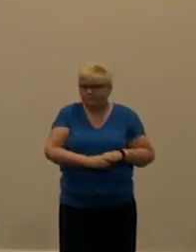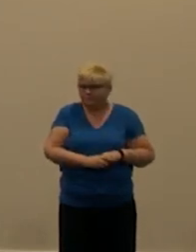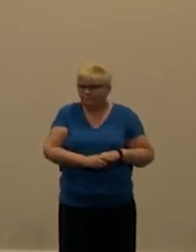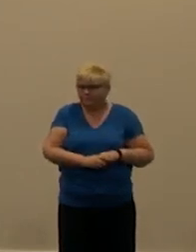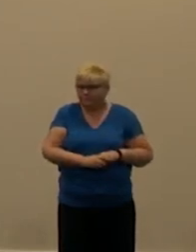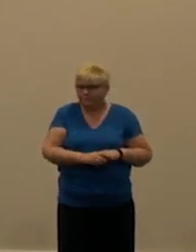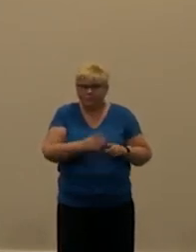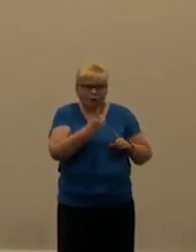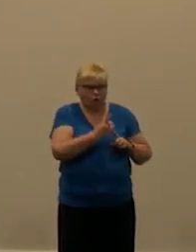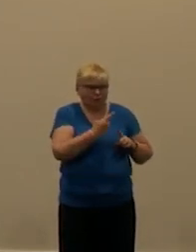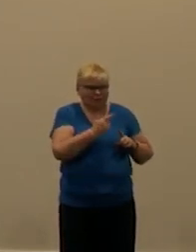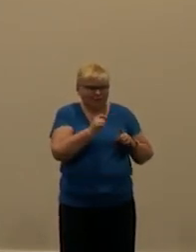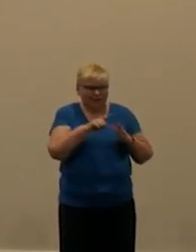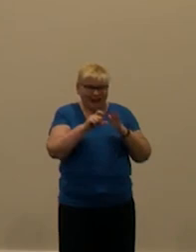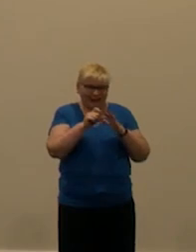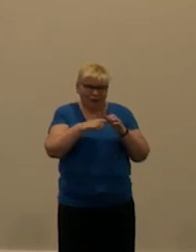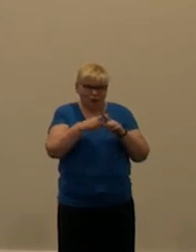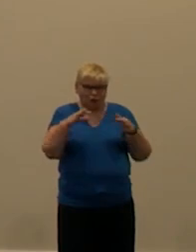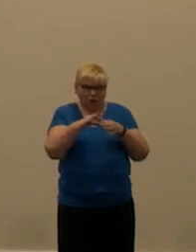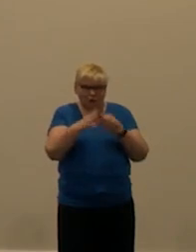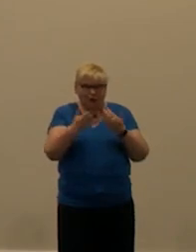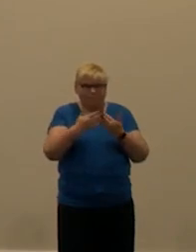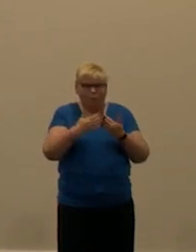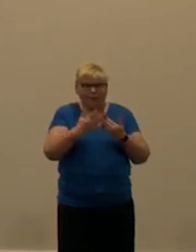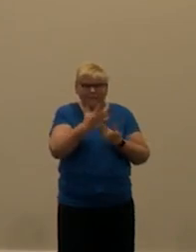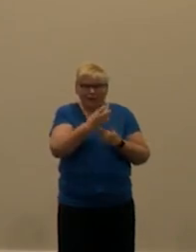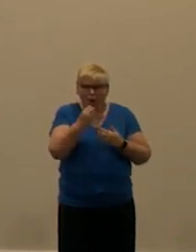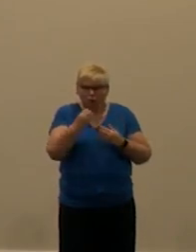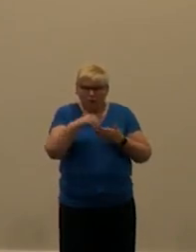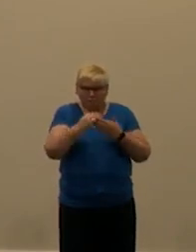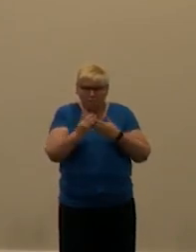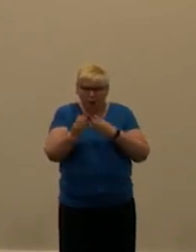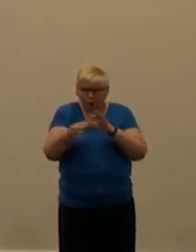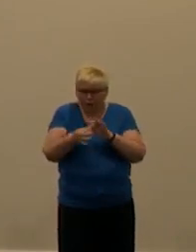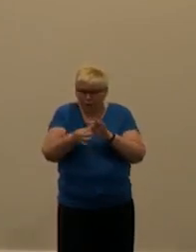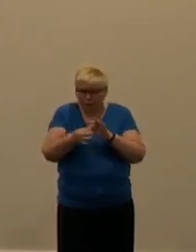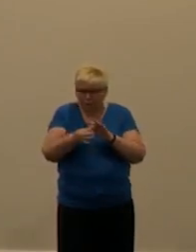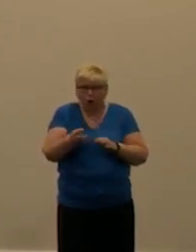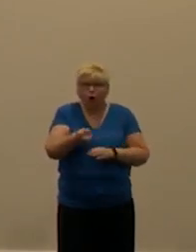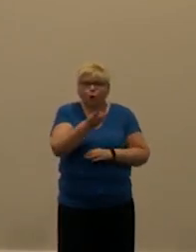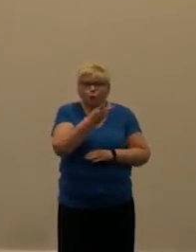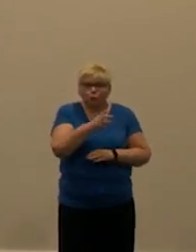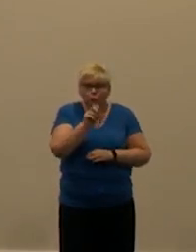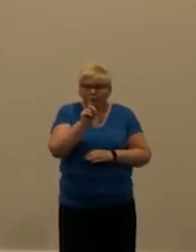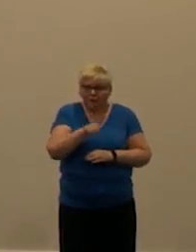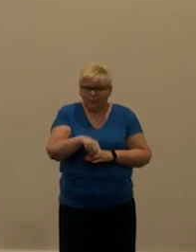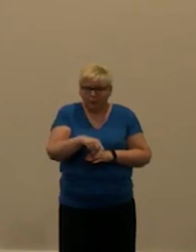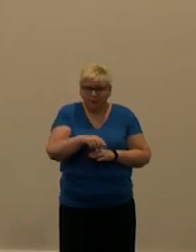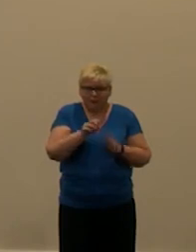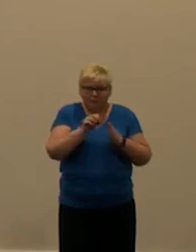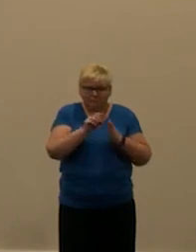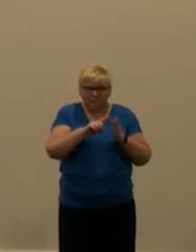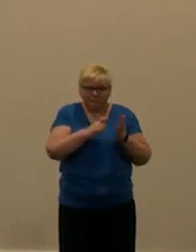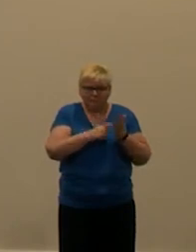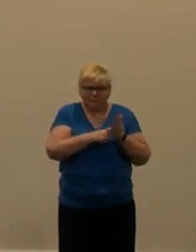We have 170 edge connections and more than 500 partner connections and 20,000 peering connections